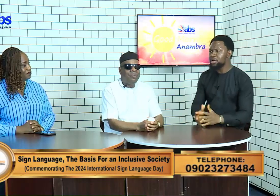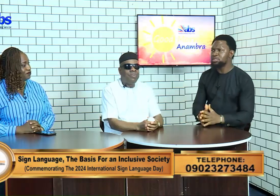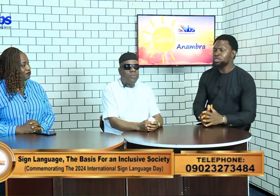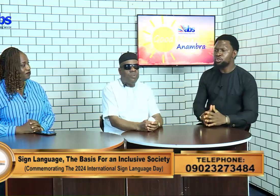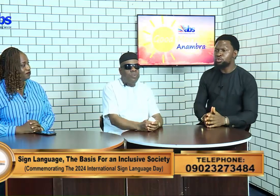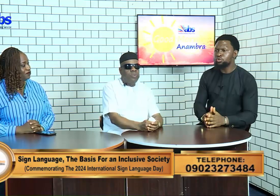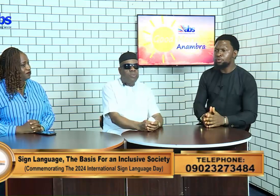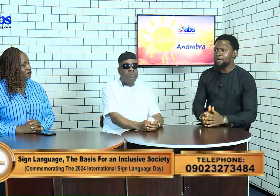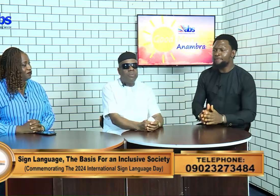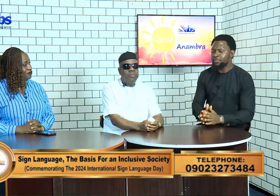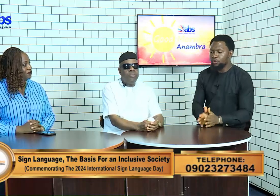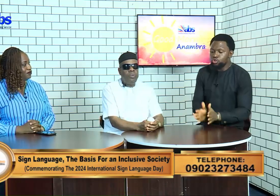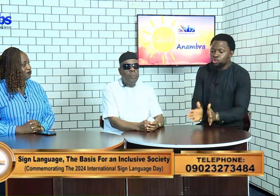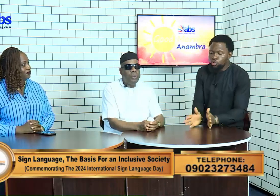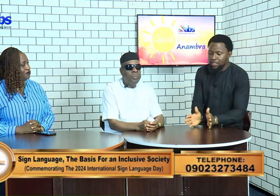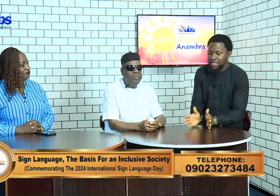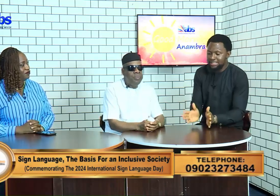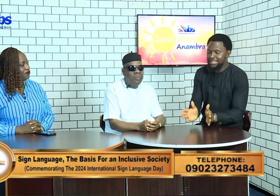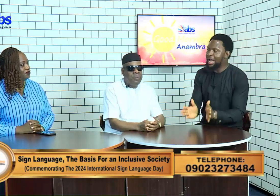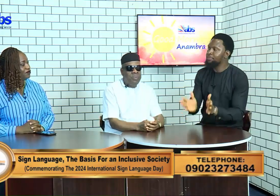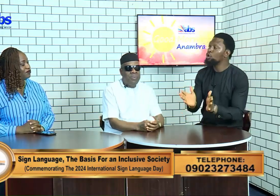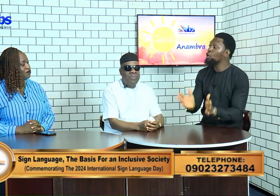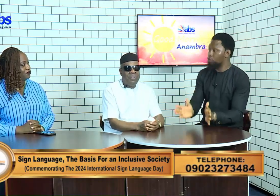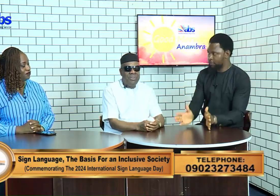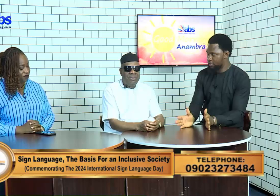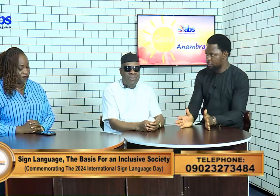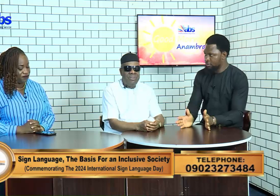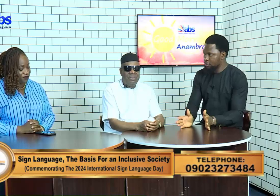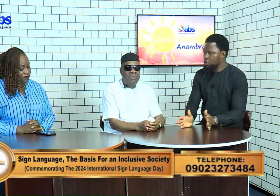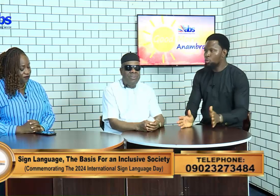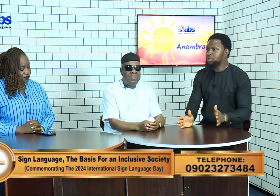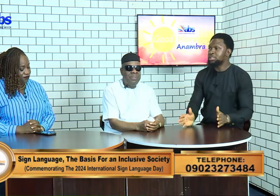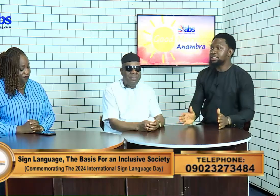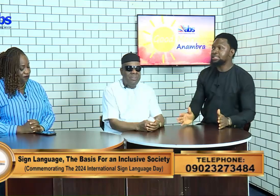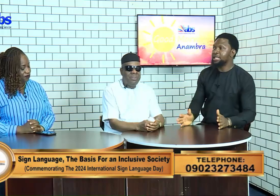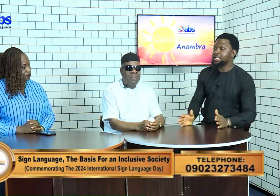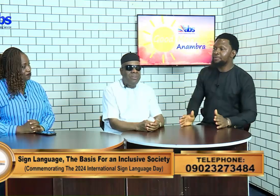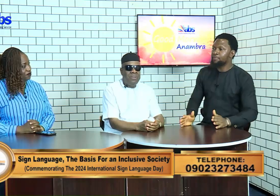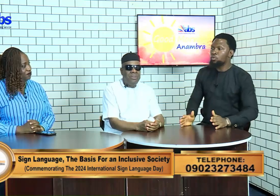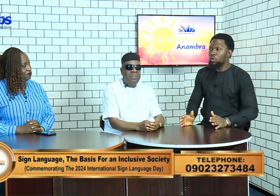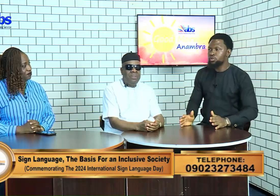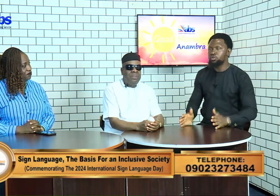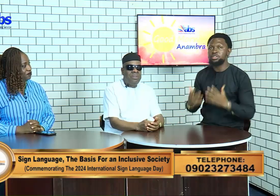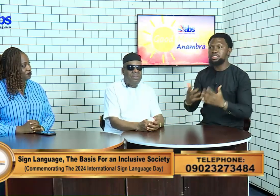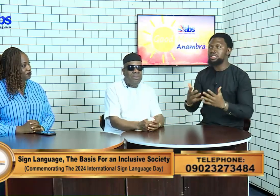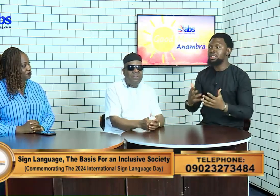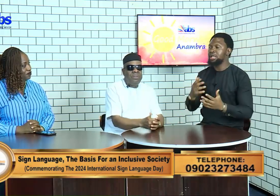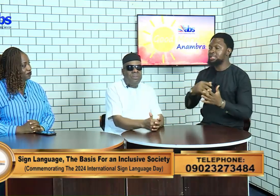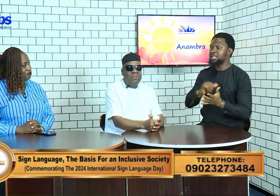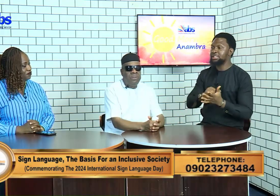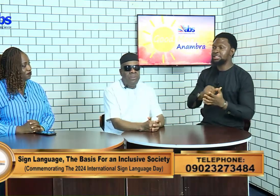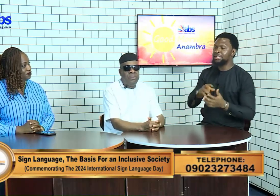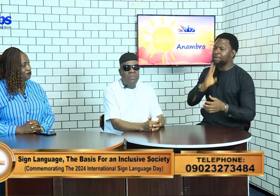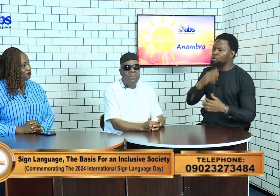the parents should show them that they are being loved. The one thing that the deaf people want to see